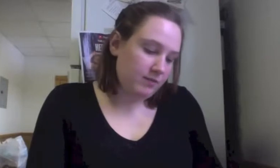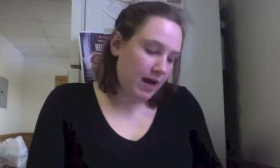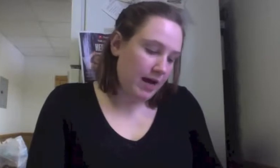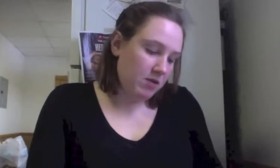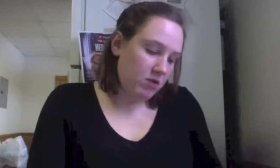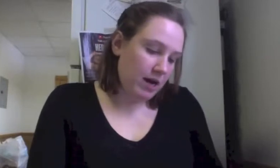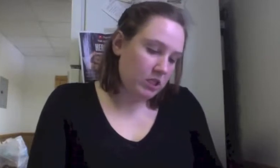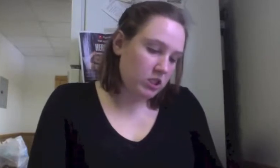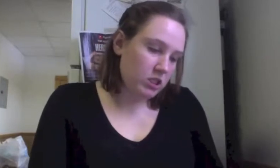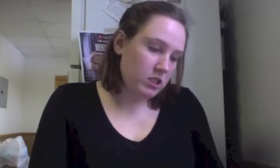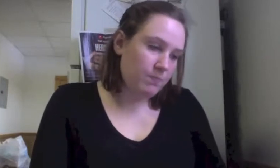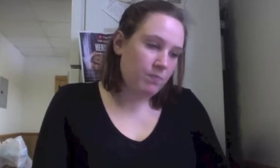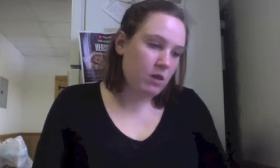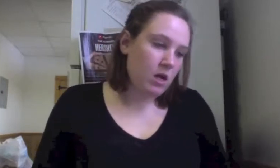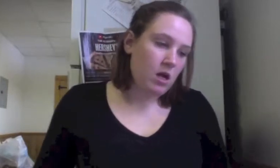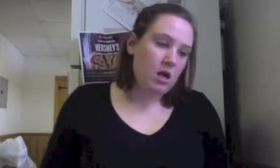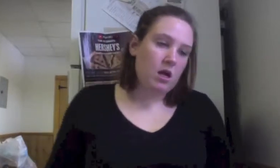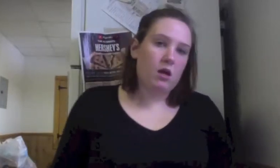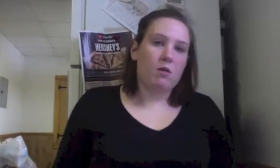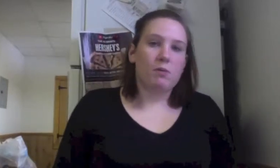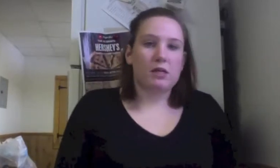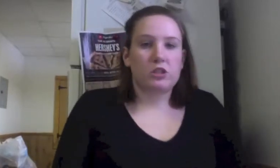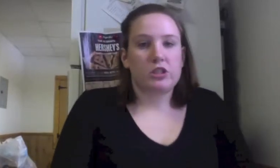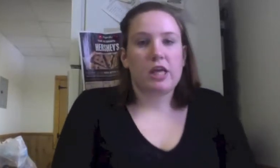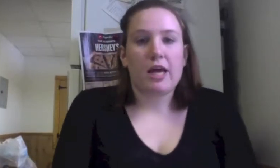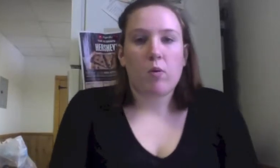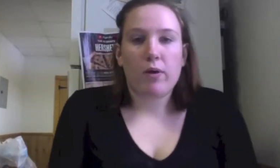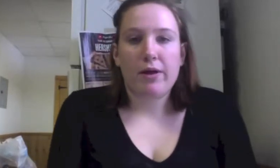divide fractions. Because just like with